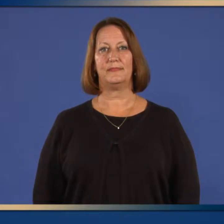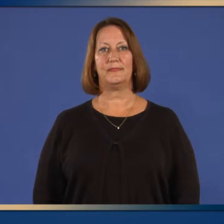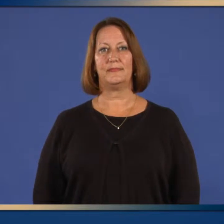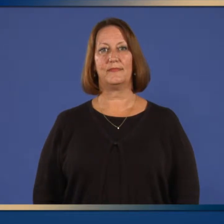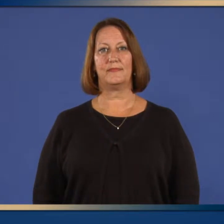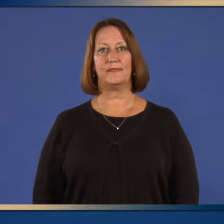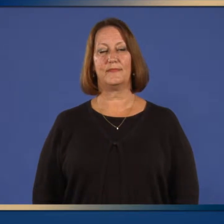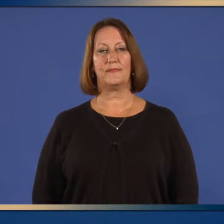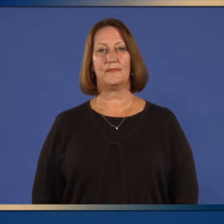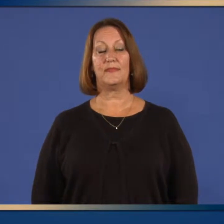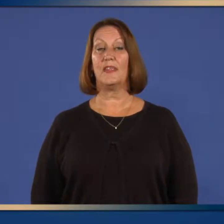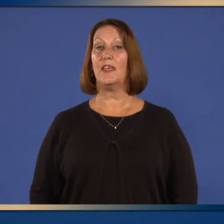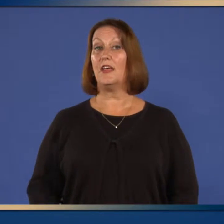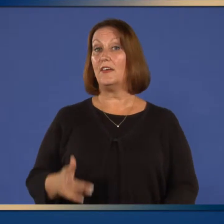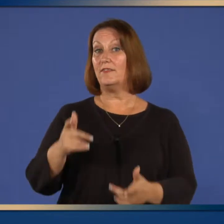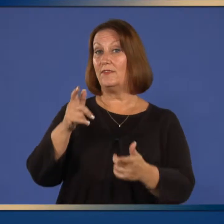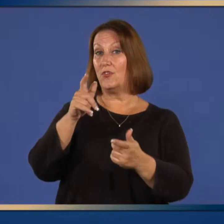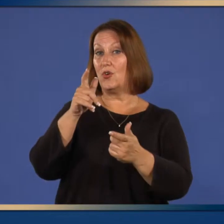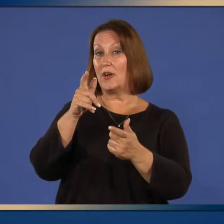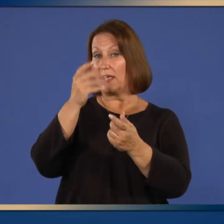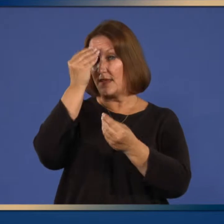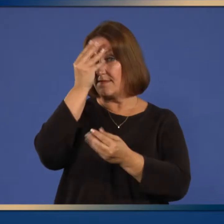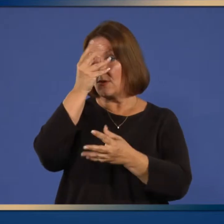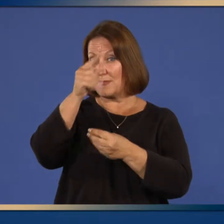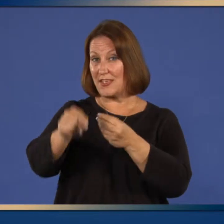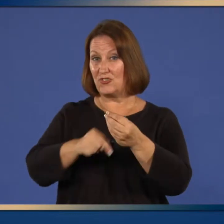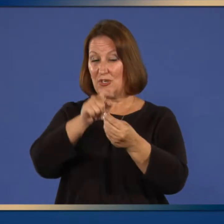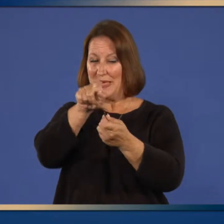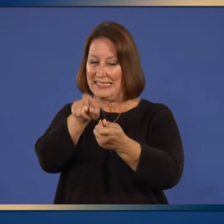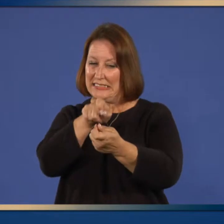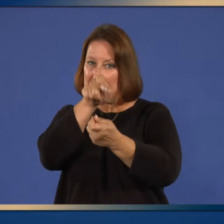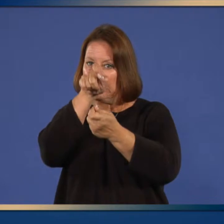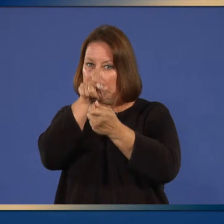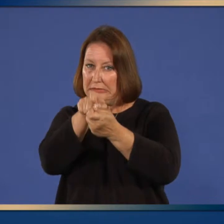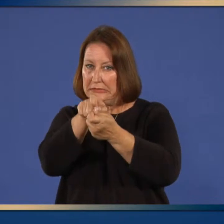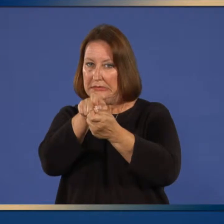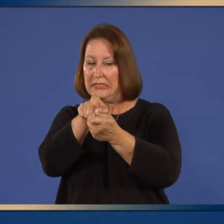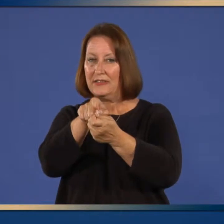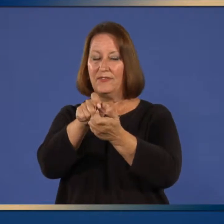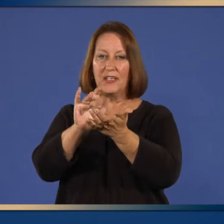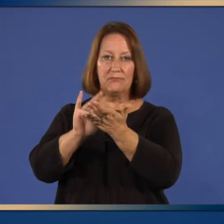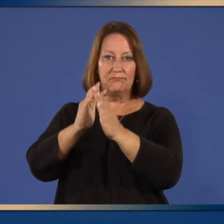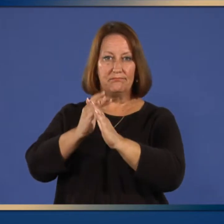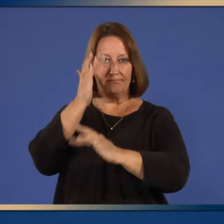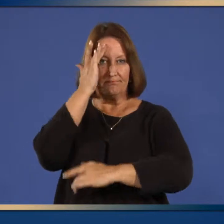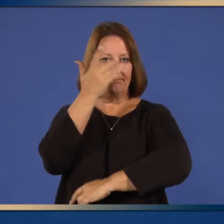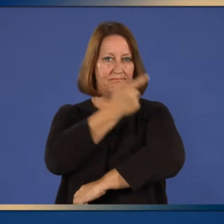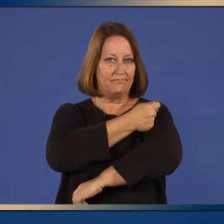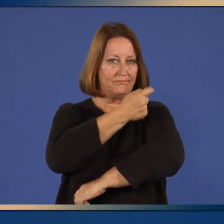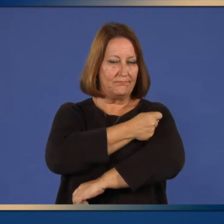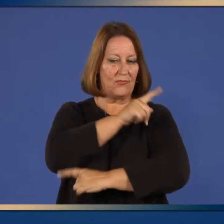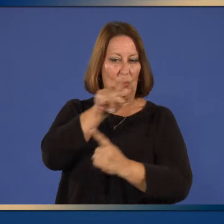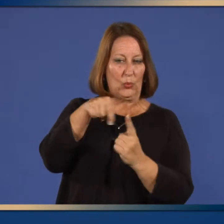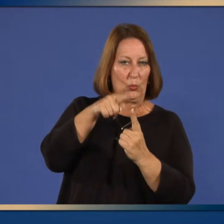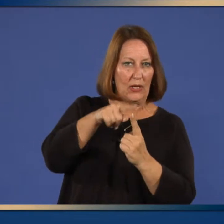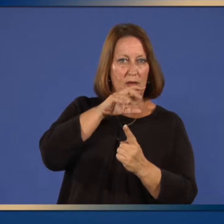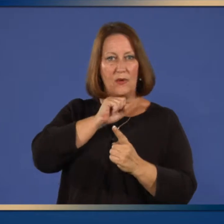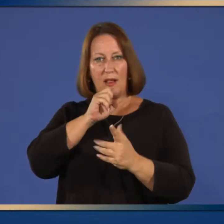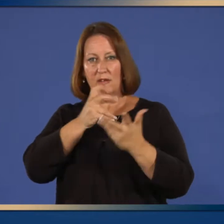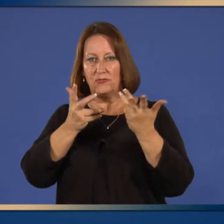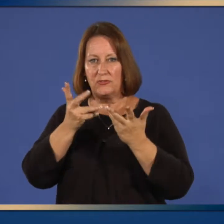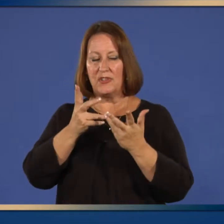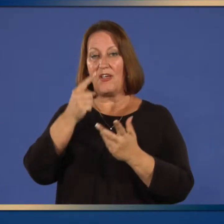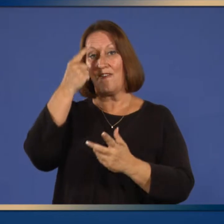To find specific vaccination schedules for stem cell transplant or bone marrow transplant